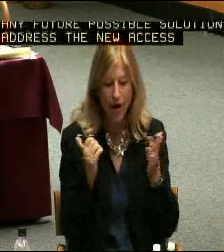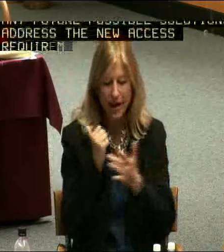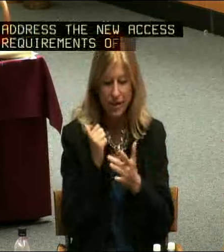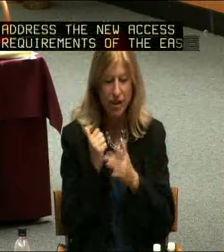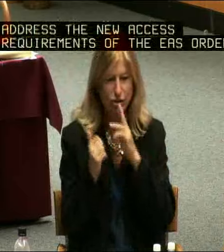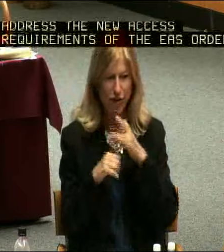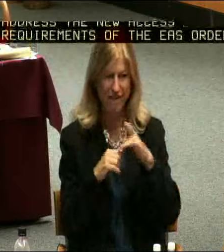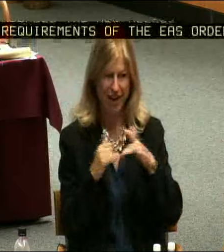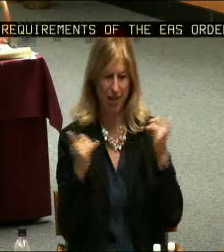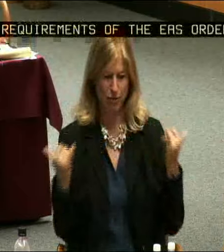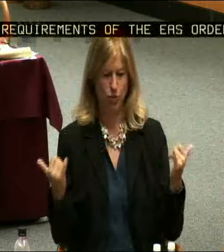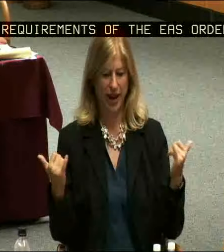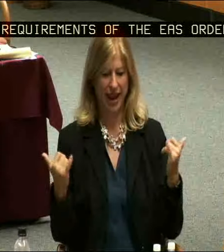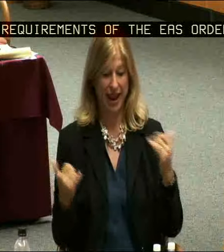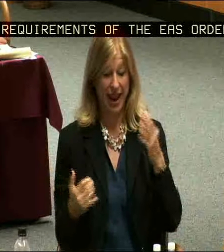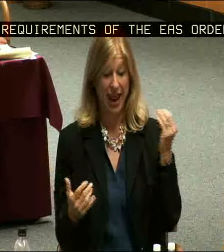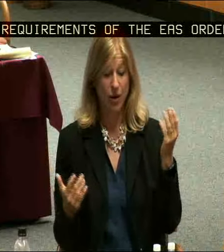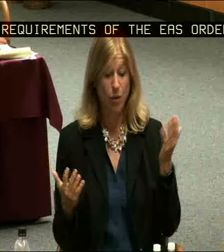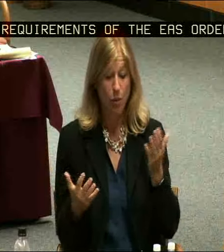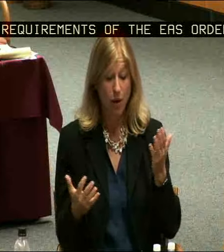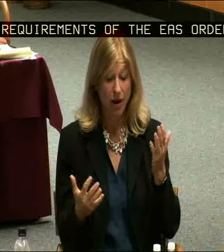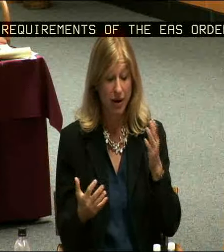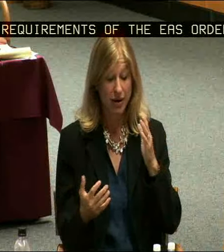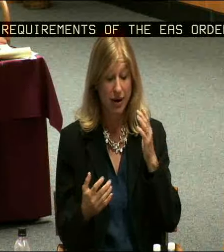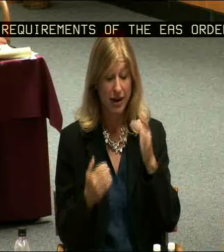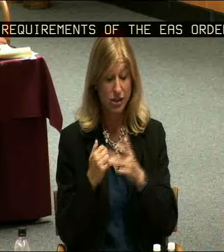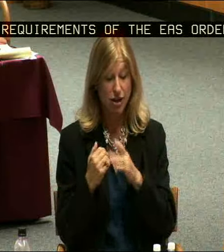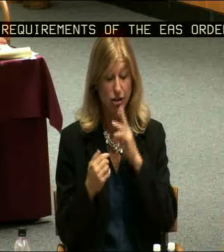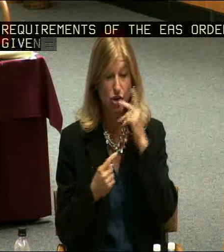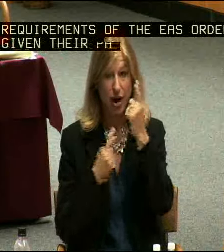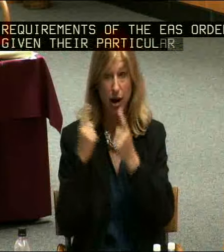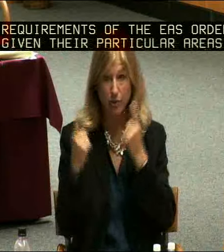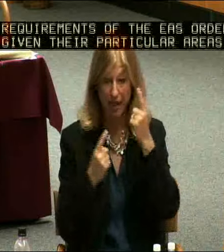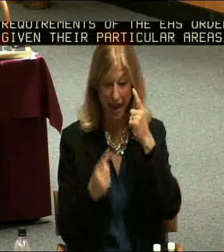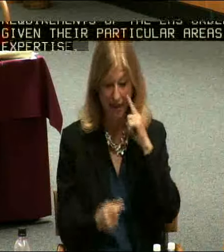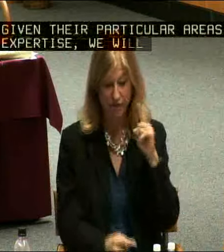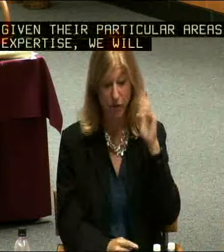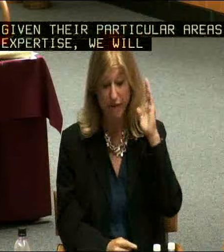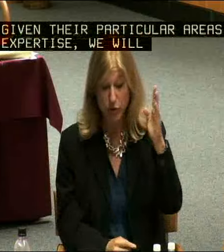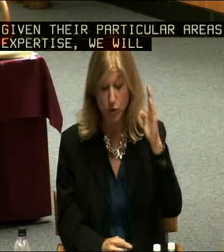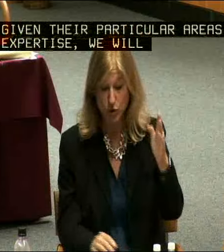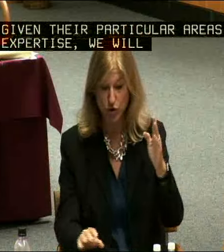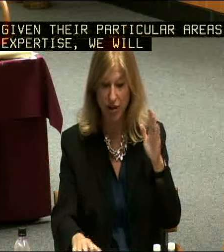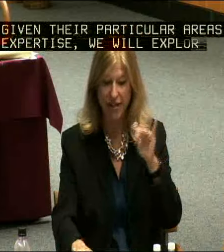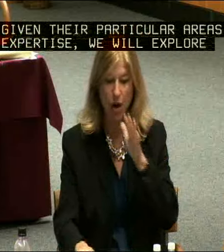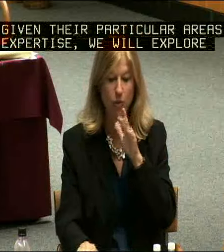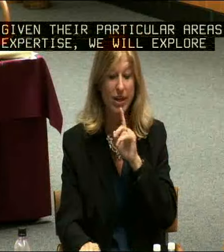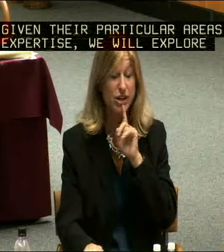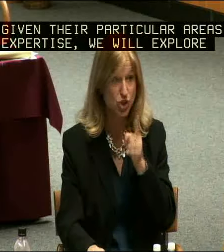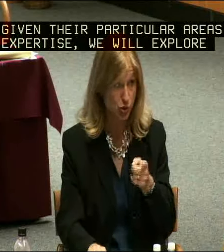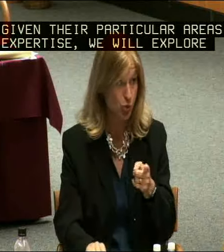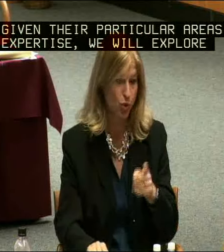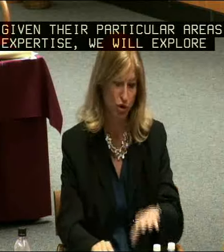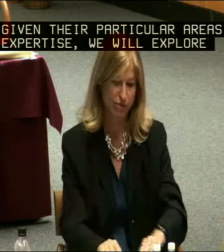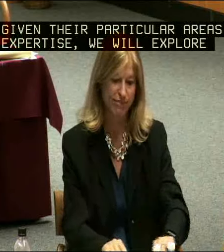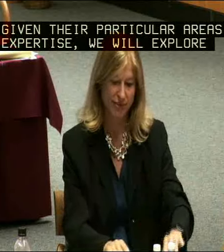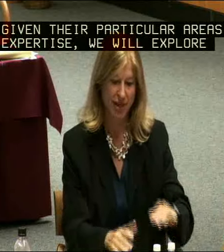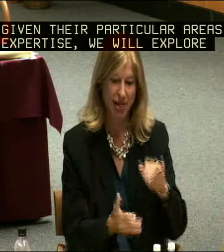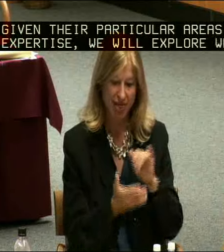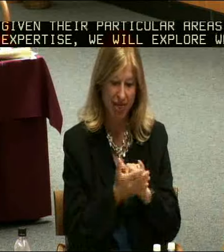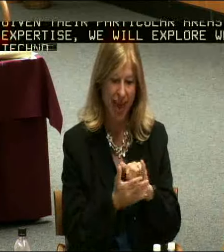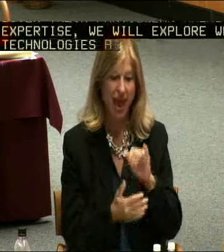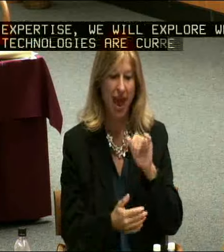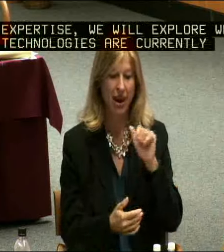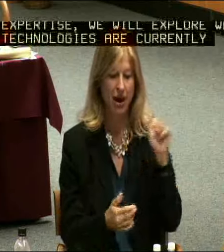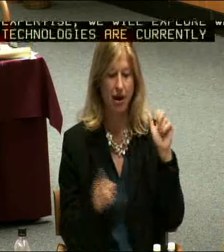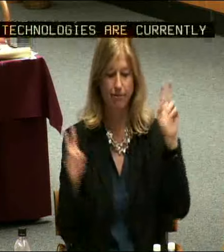will explore what technologies are currently available and what technologies are contemplated for the future